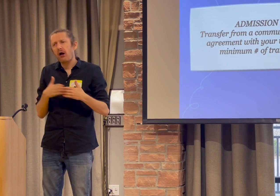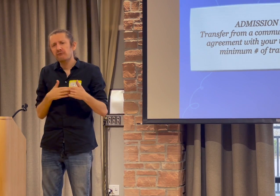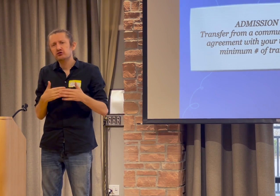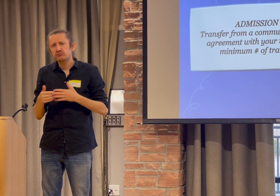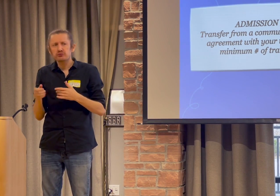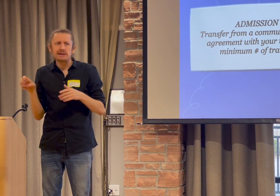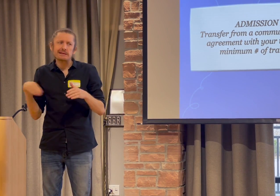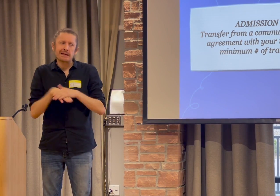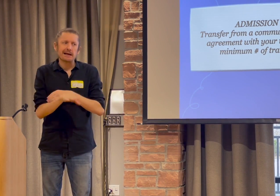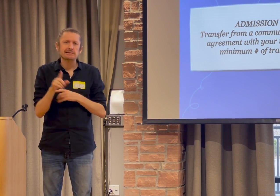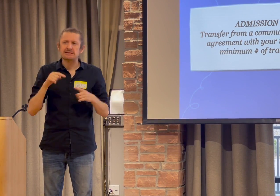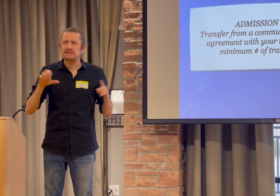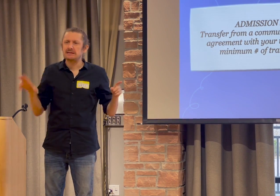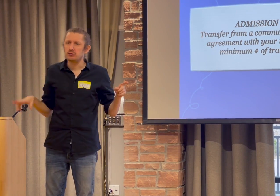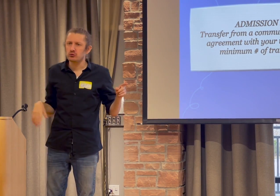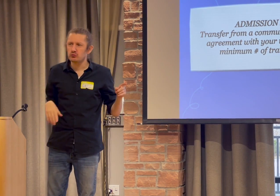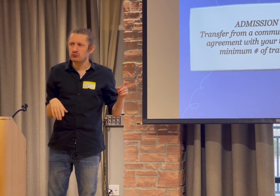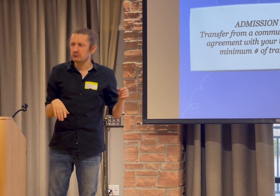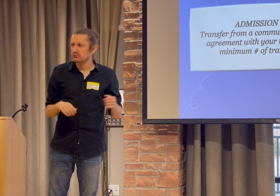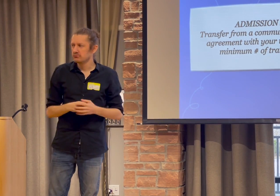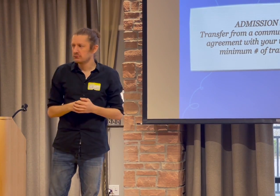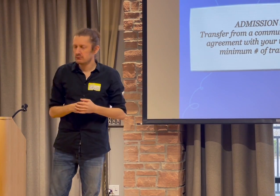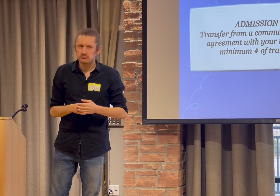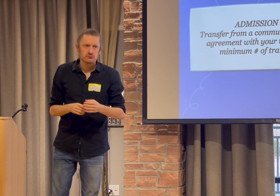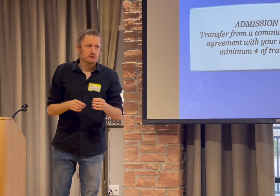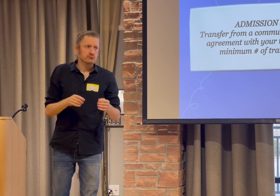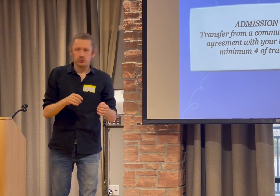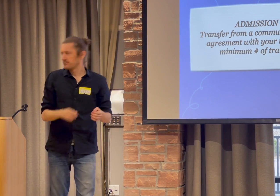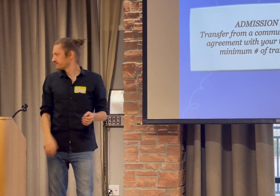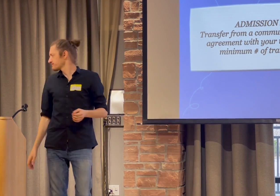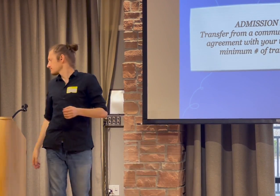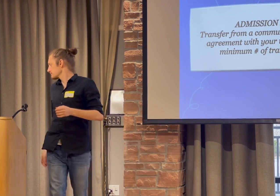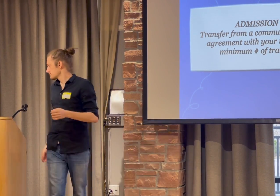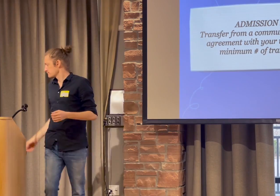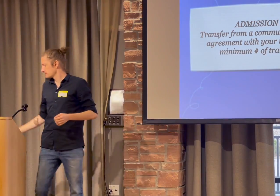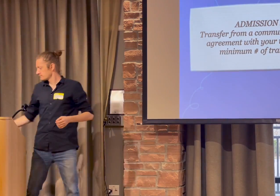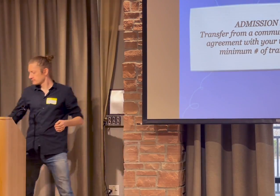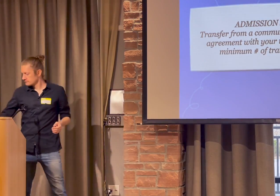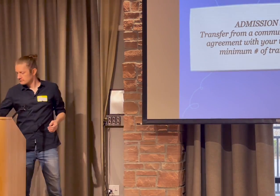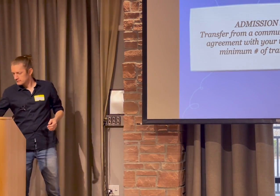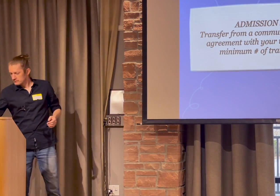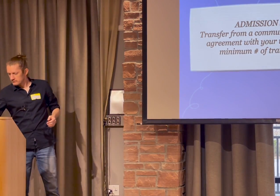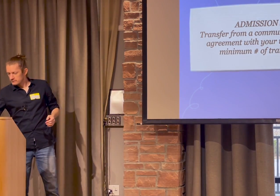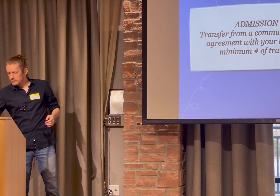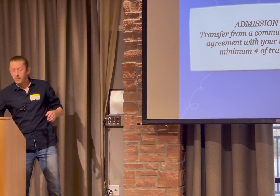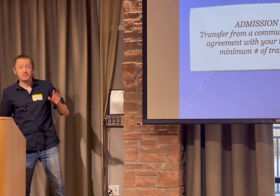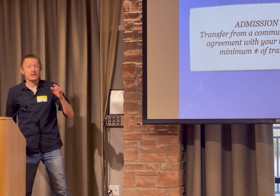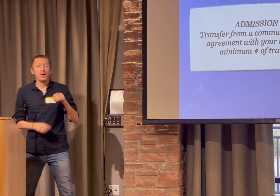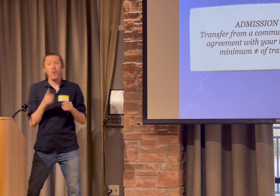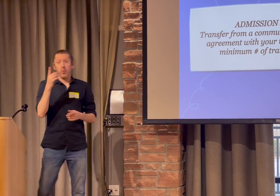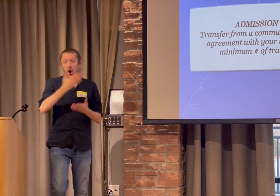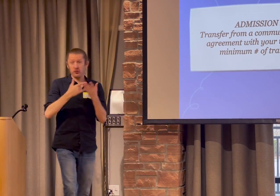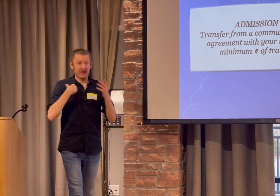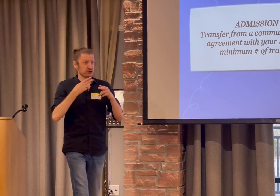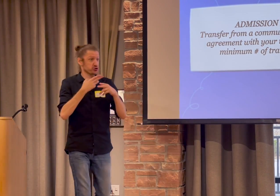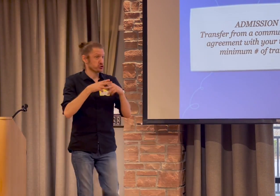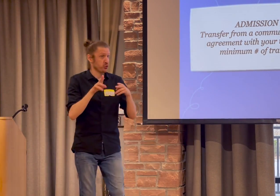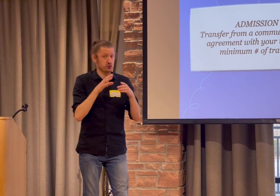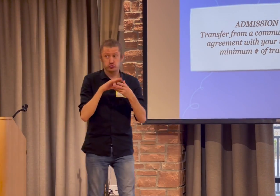good grades, typically above a 3.0, you should be able to get into CU via a transfer program.